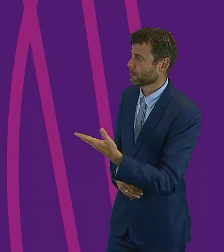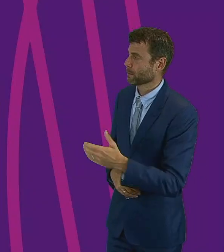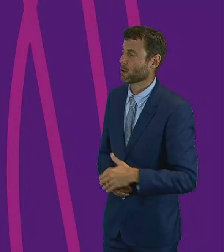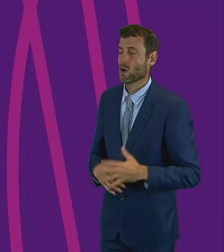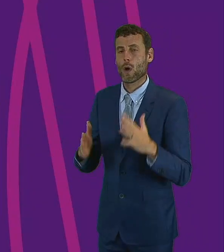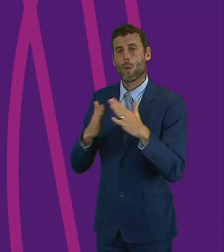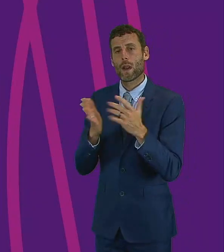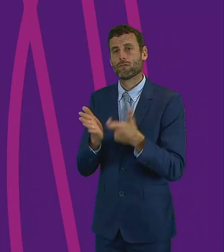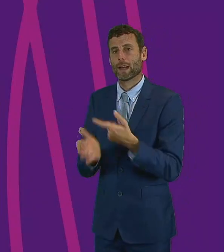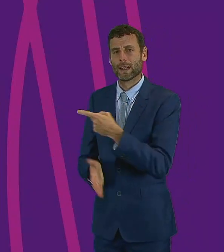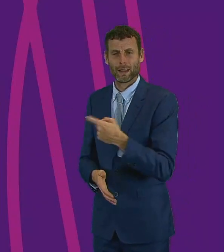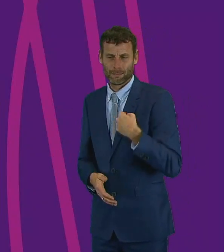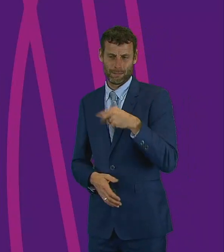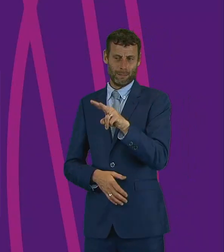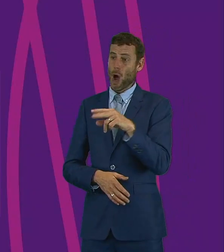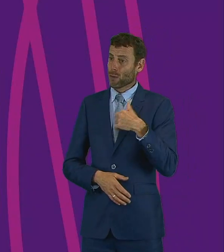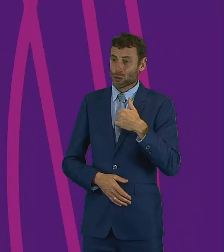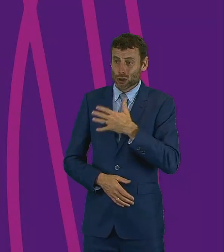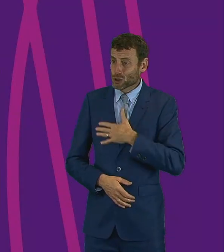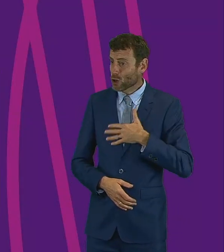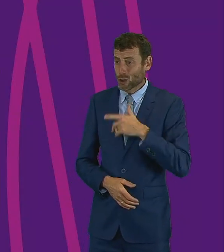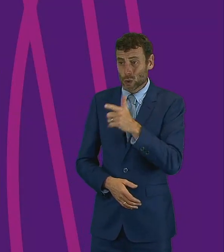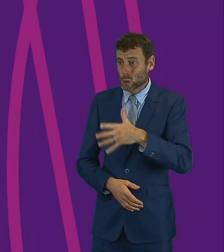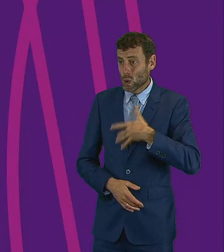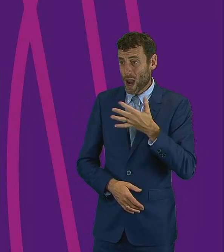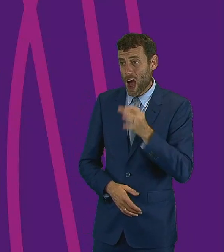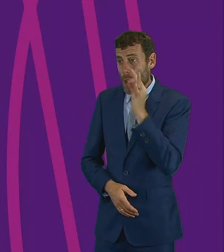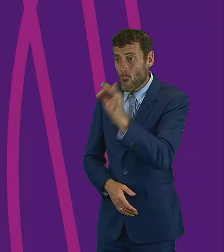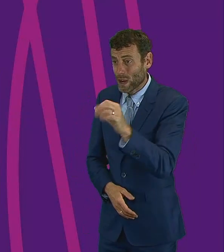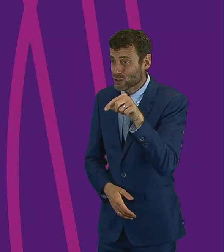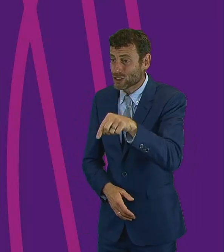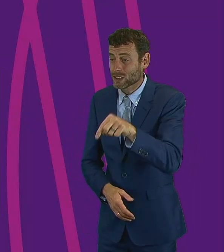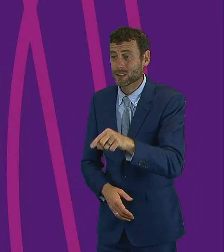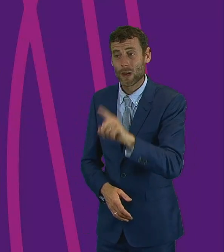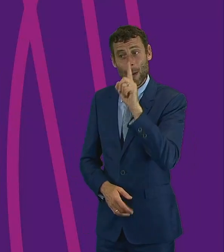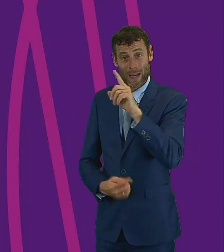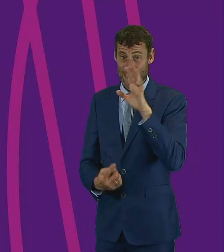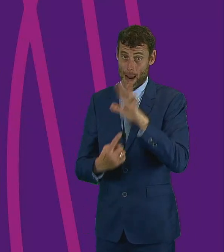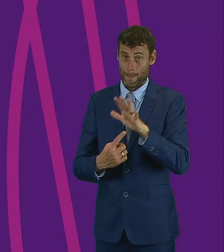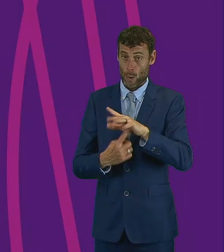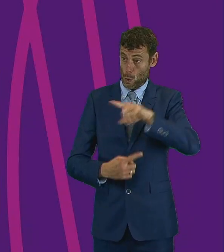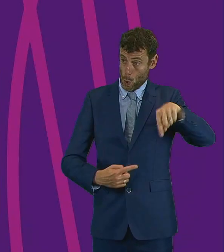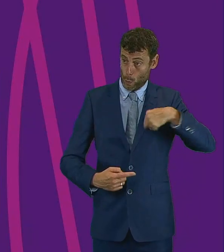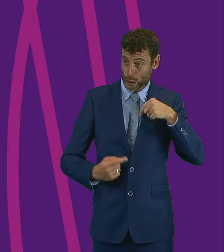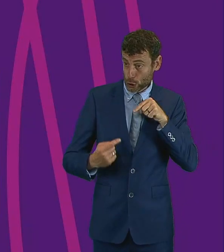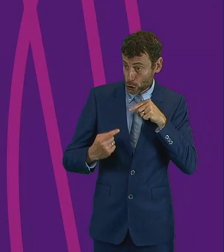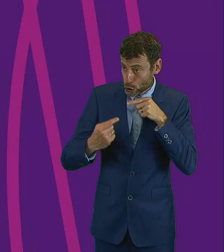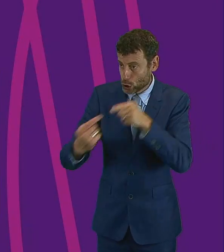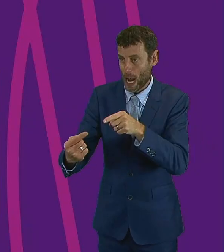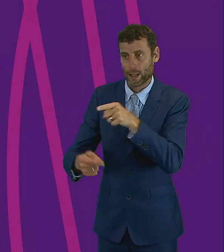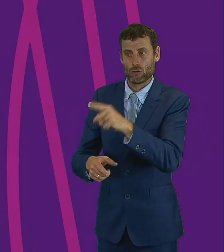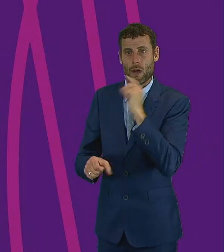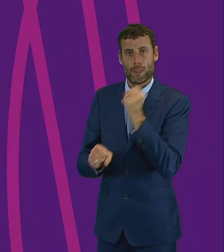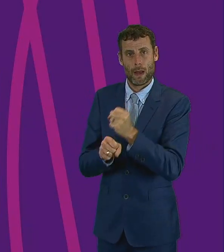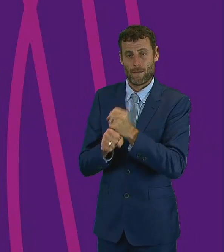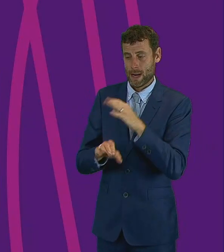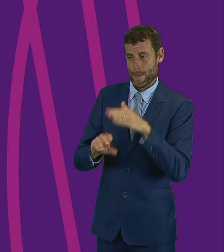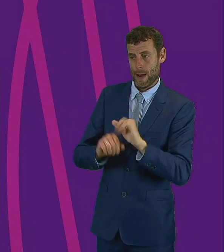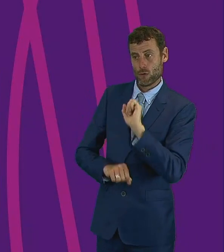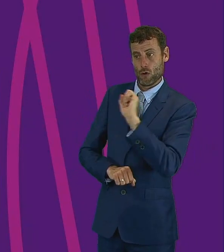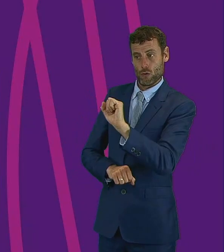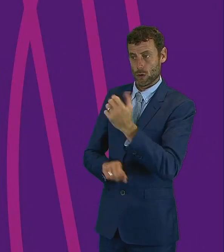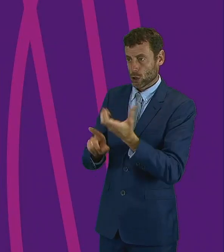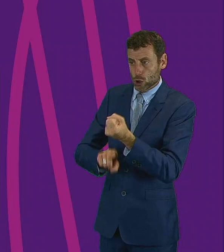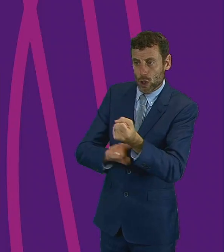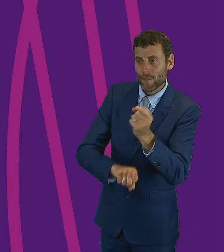doesn't like me asking these questions, but it's important that opposition members challenge the government on its performance, and I am deeply worried we're